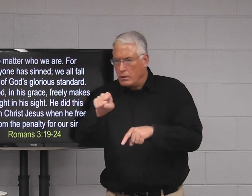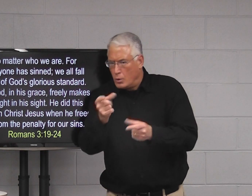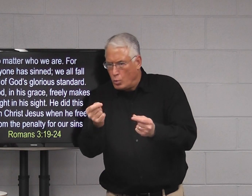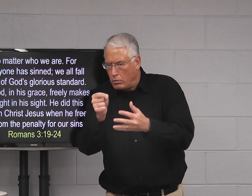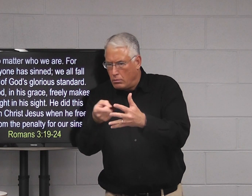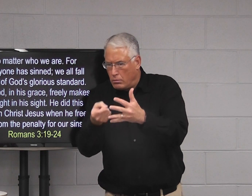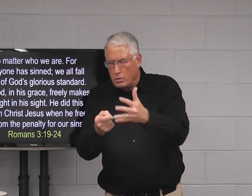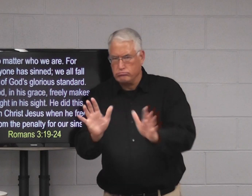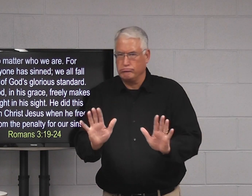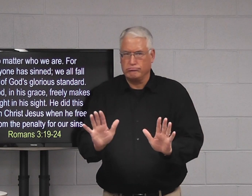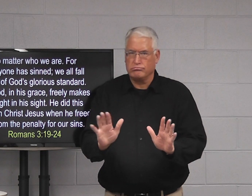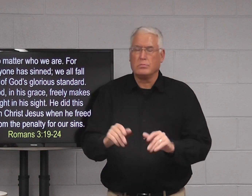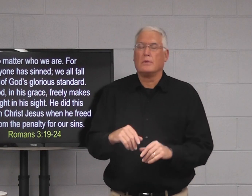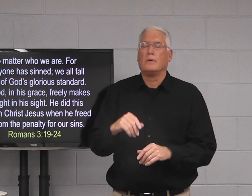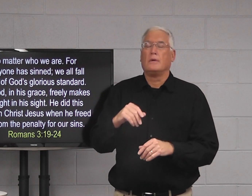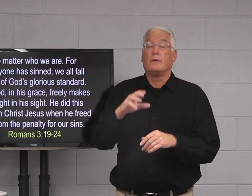It doesn't depend on what we do.